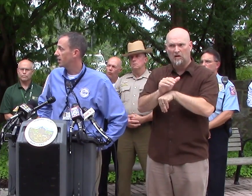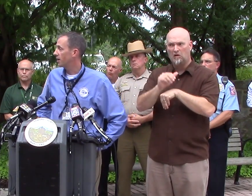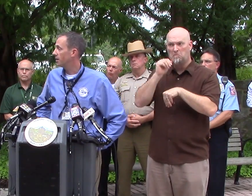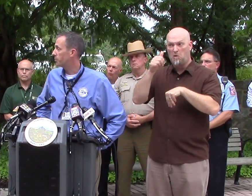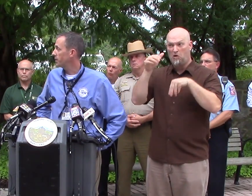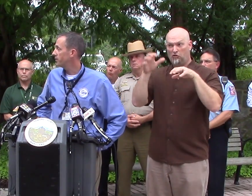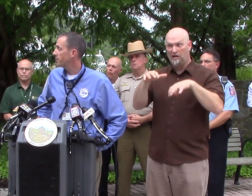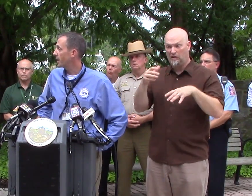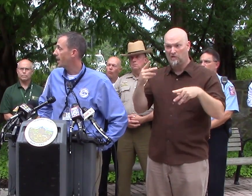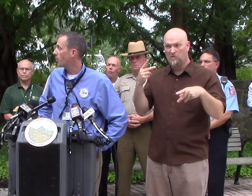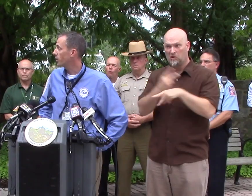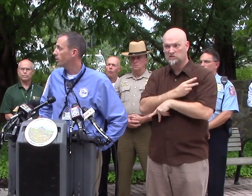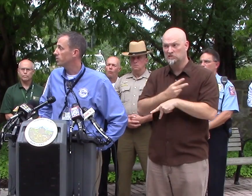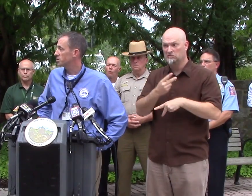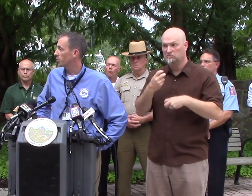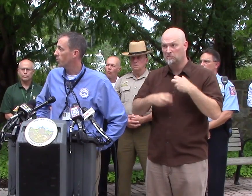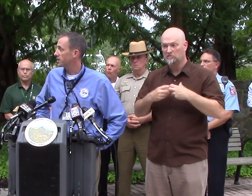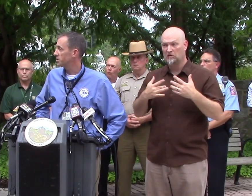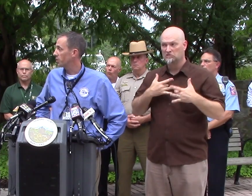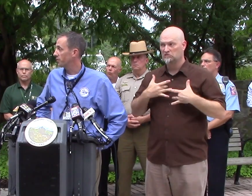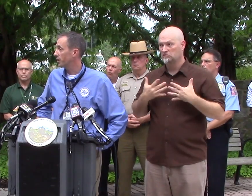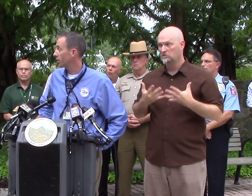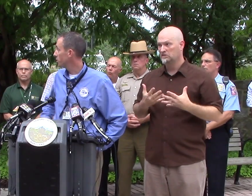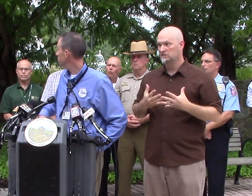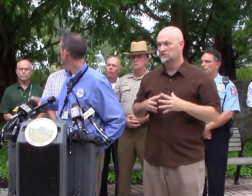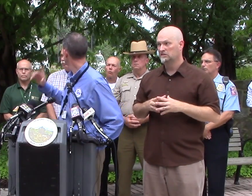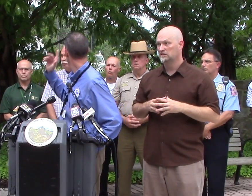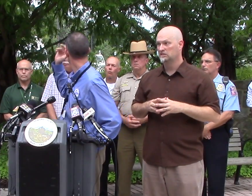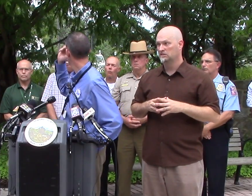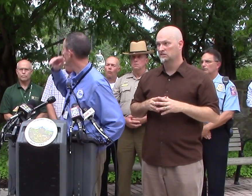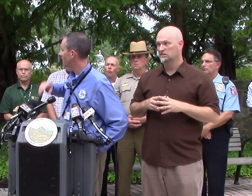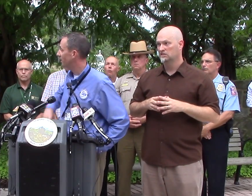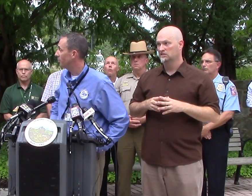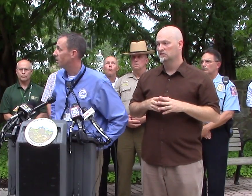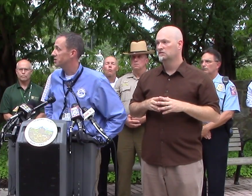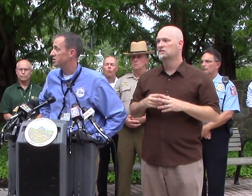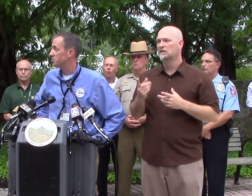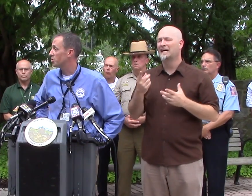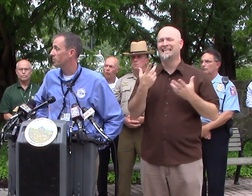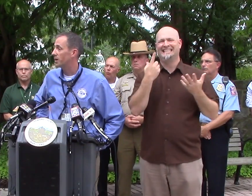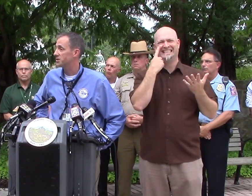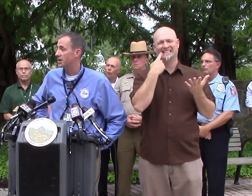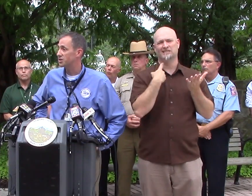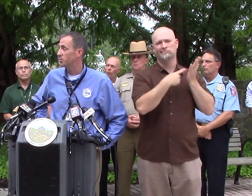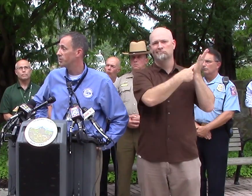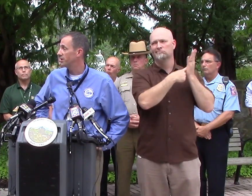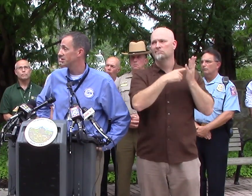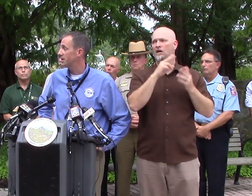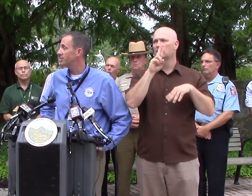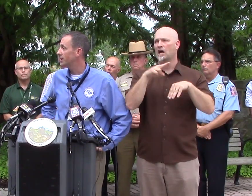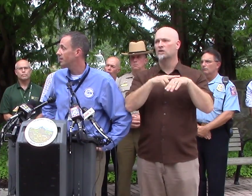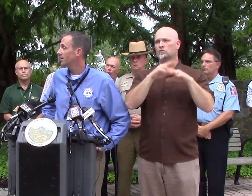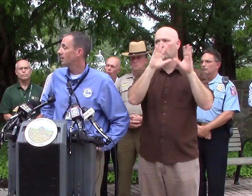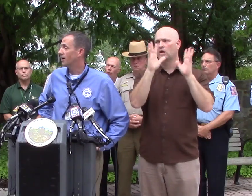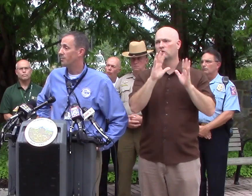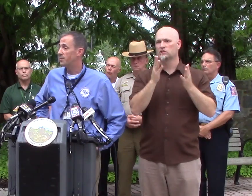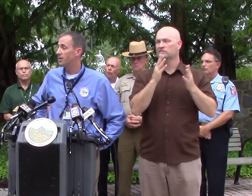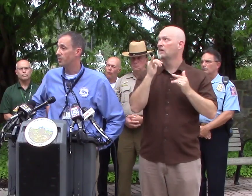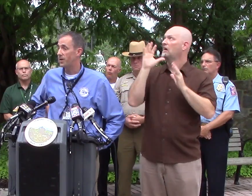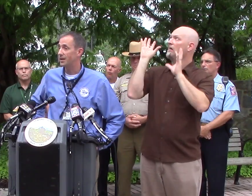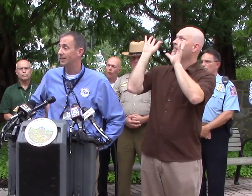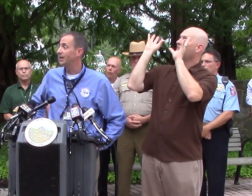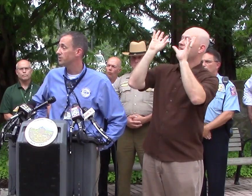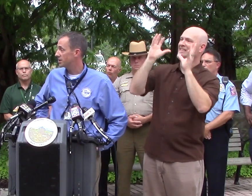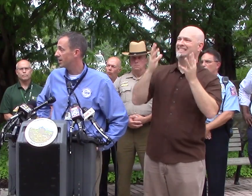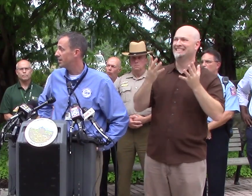Service briefing about an hour ago, so we're watching the weather very closely. As you can see, watching some storm clouds actually move in this evening, maybe